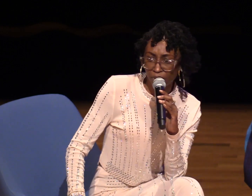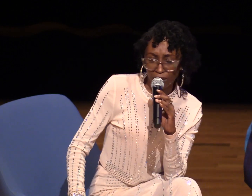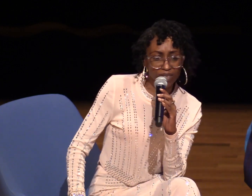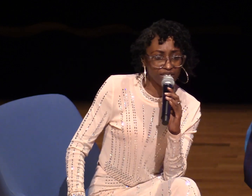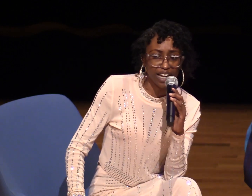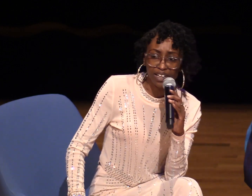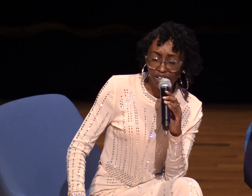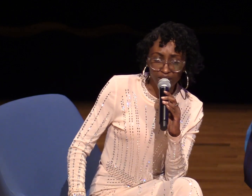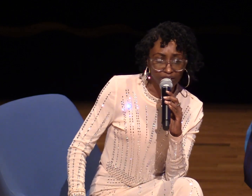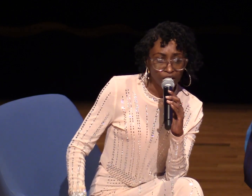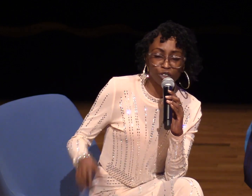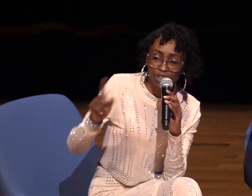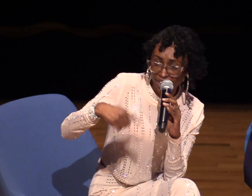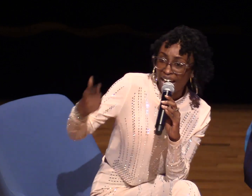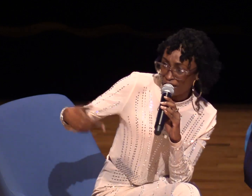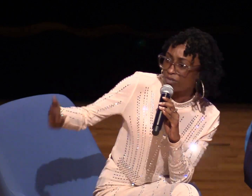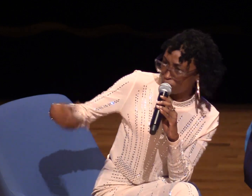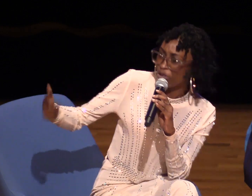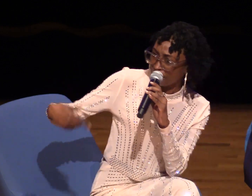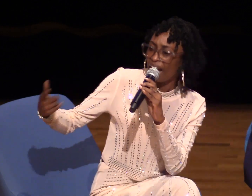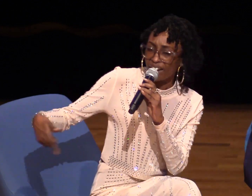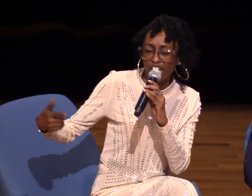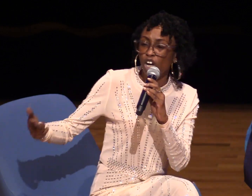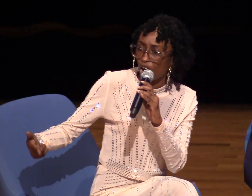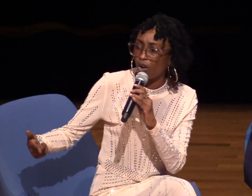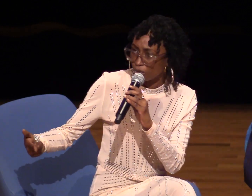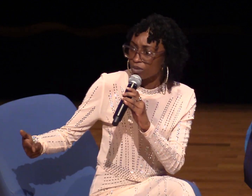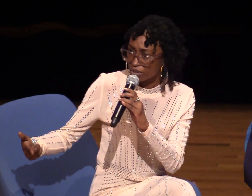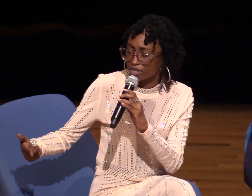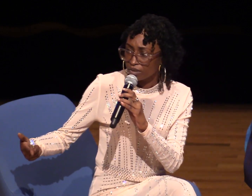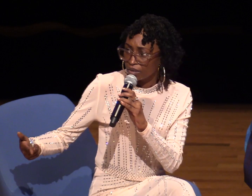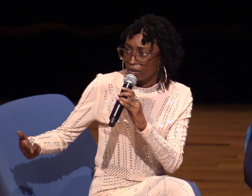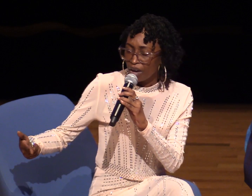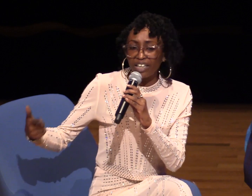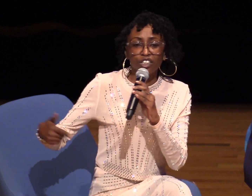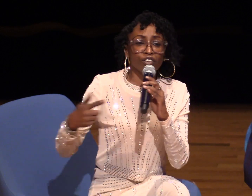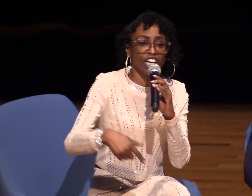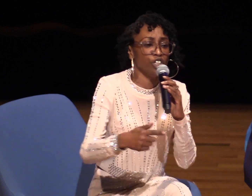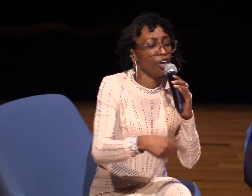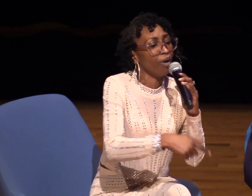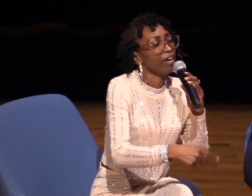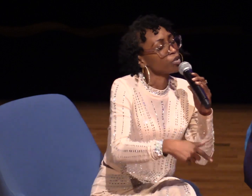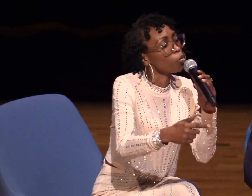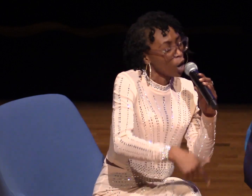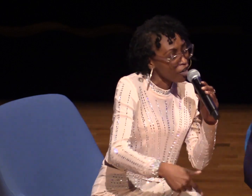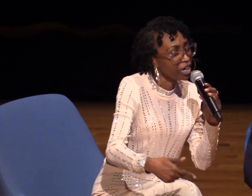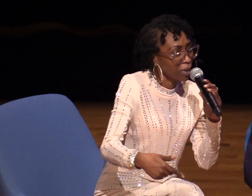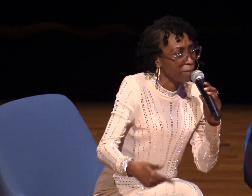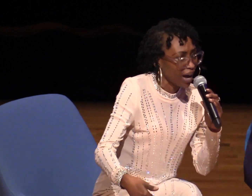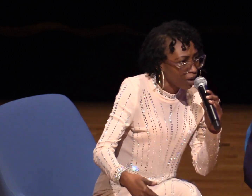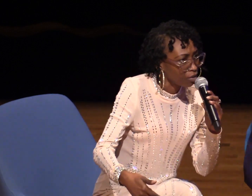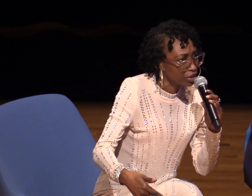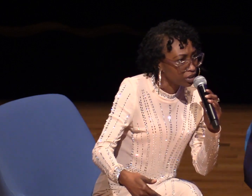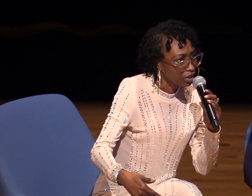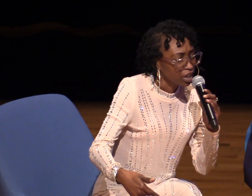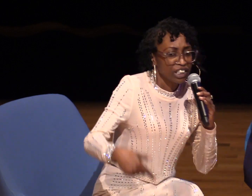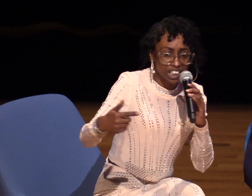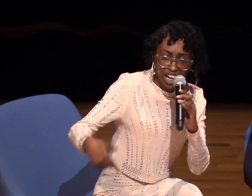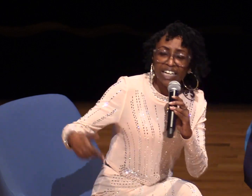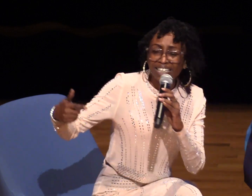you see what I'm saying? Do you see how that goes? And so then you don't have to worry